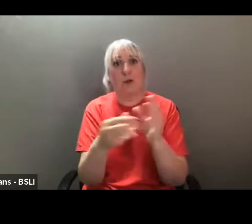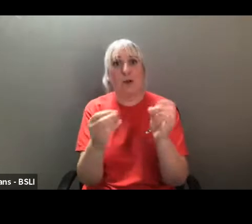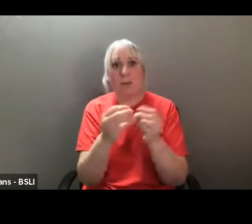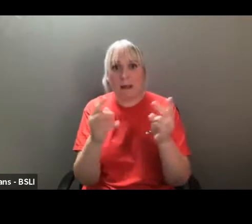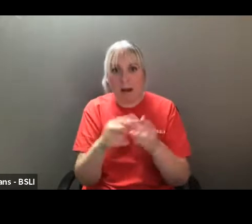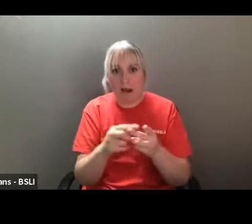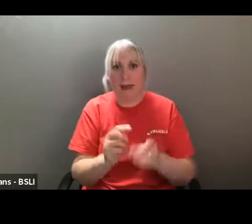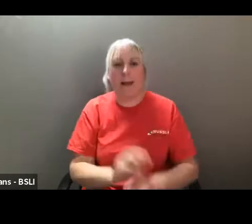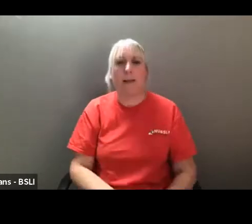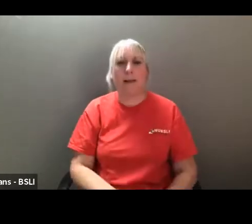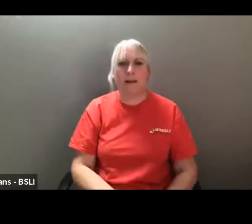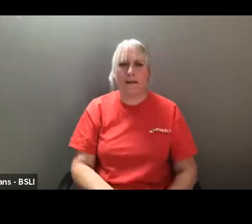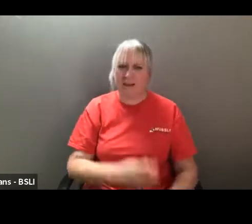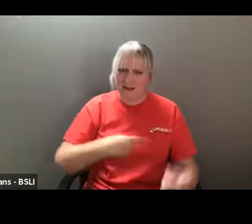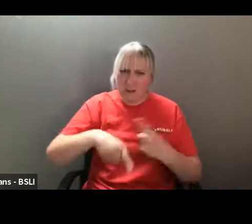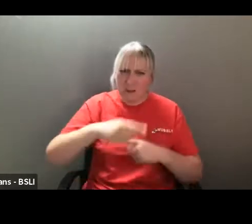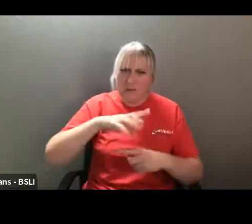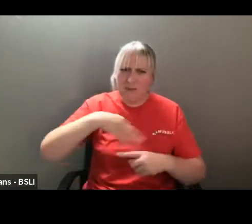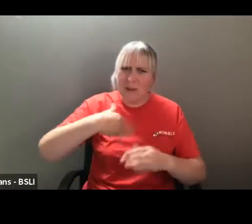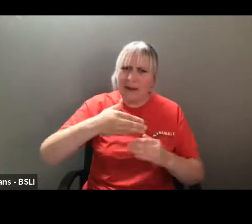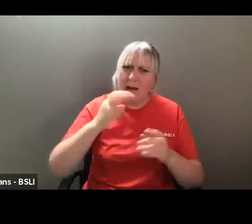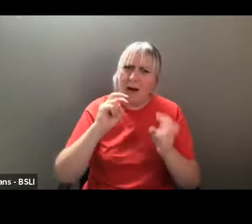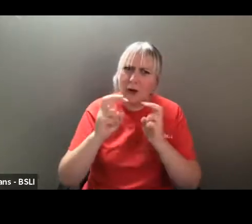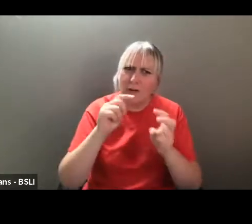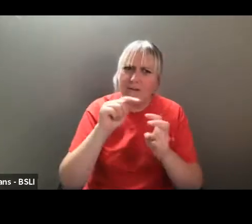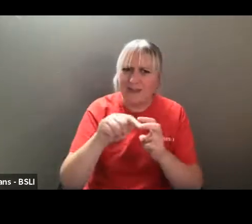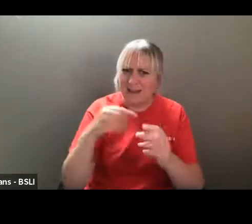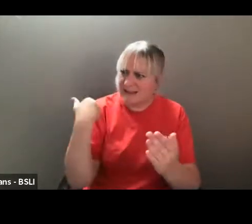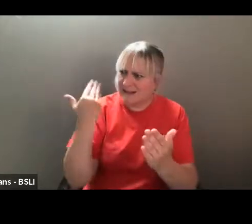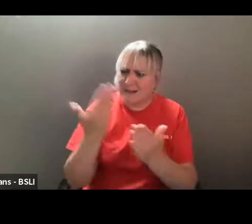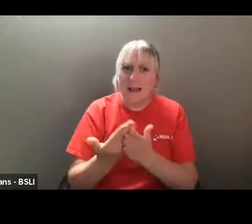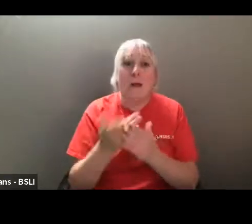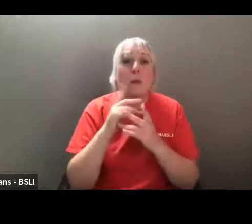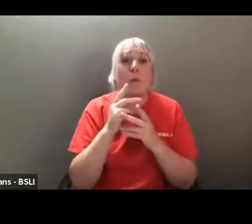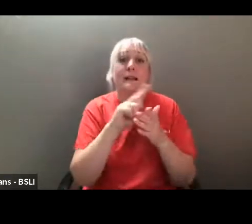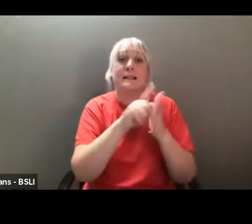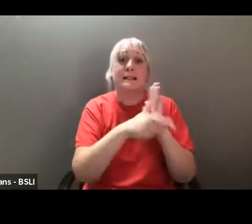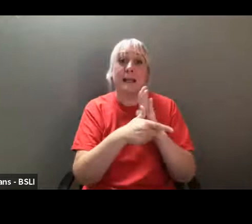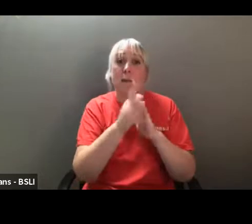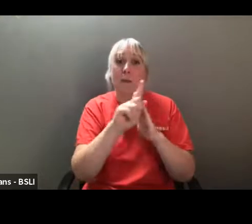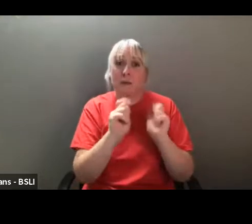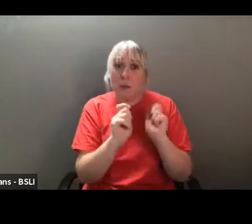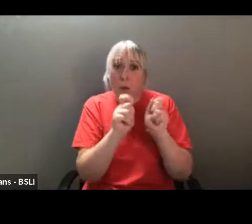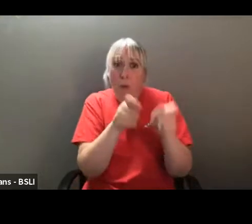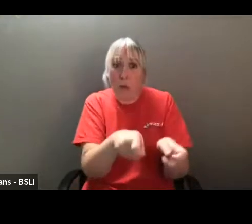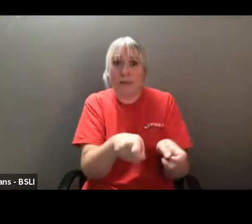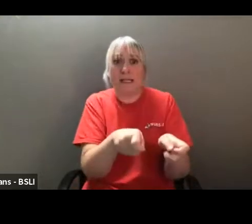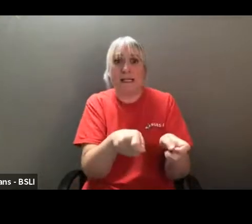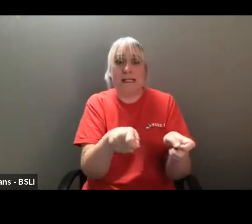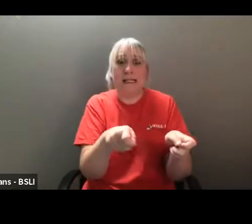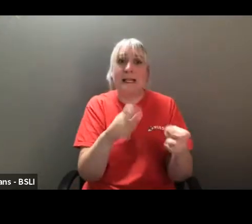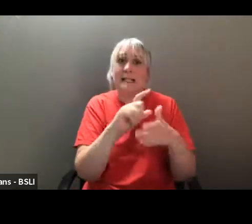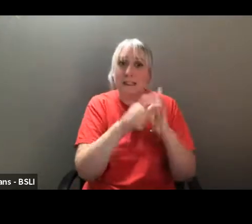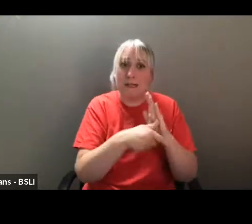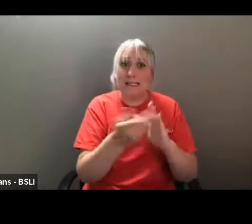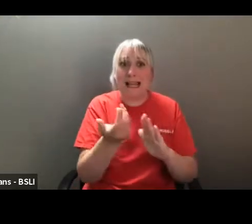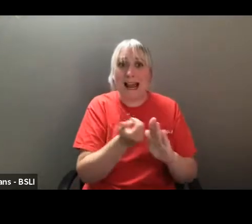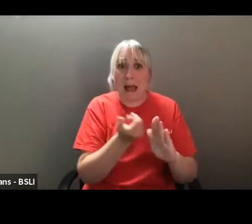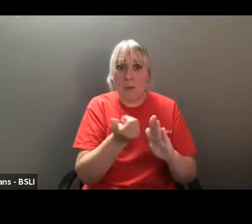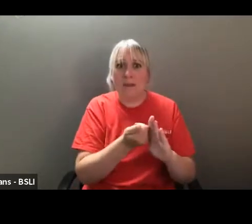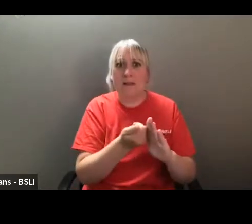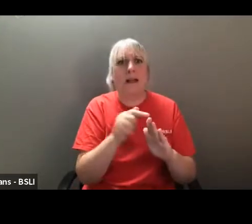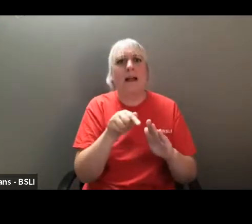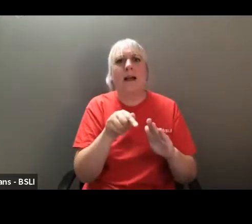surely what we have argued for. Once a disabled person has been awarded a disability allowance, that money would not be generally